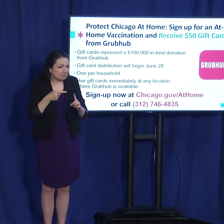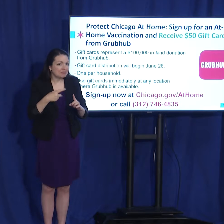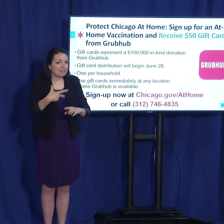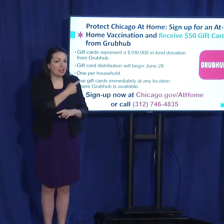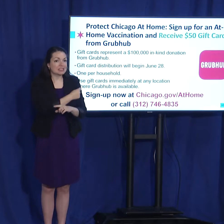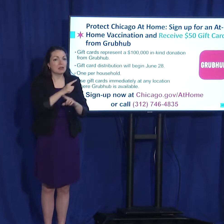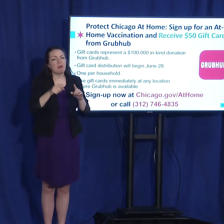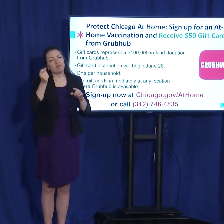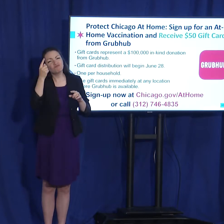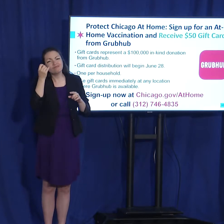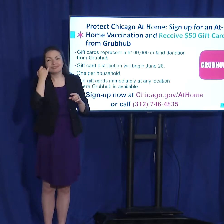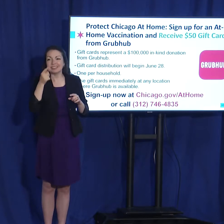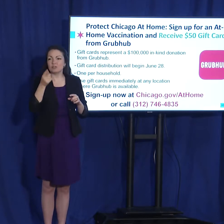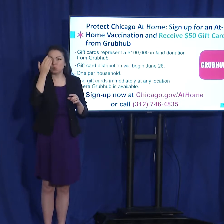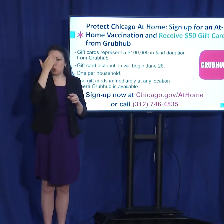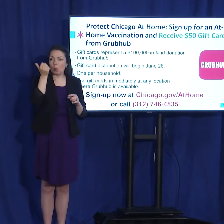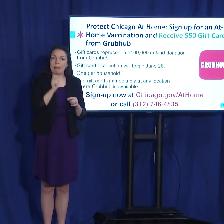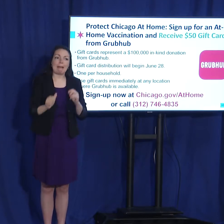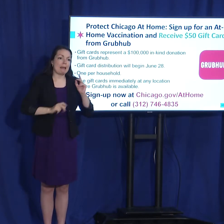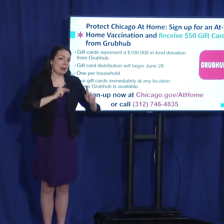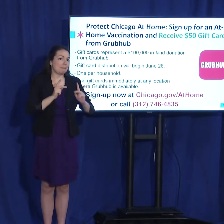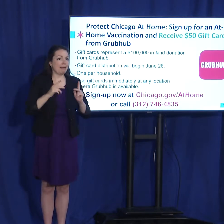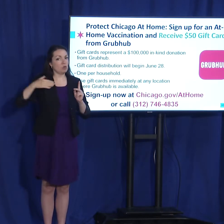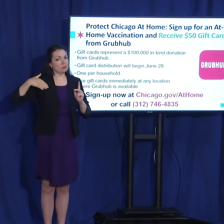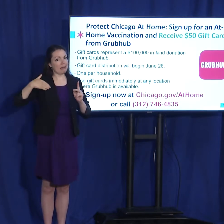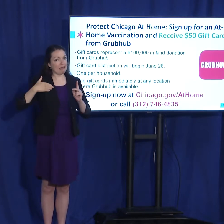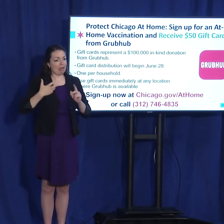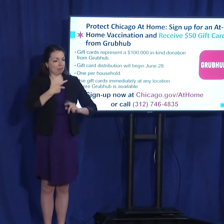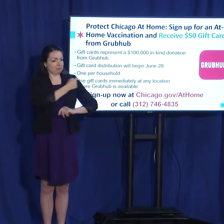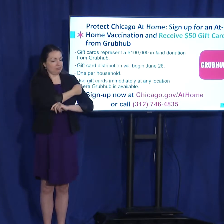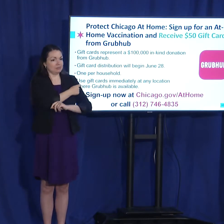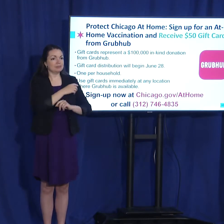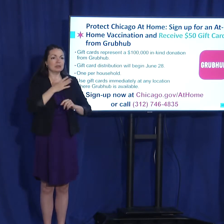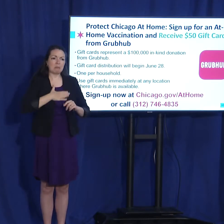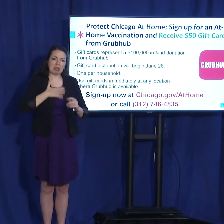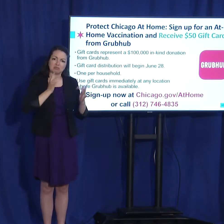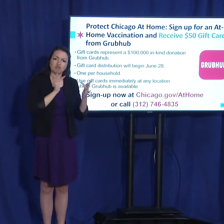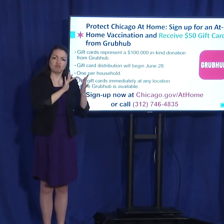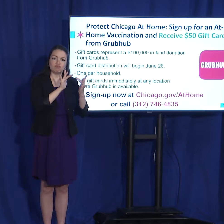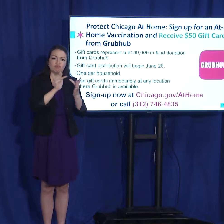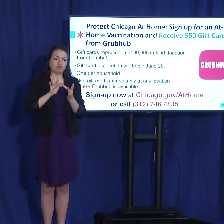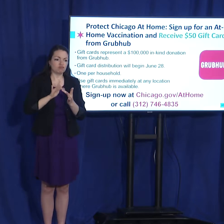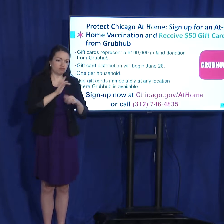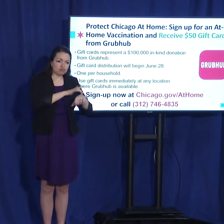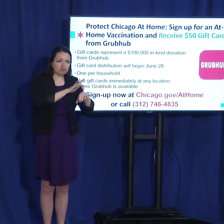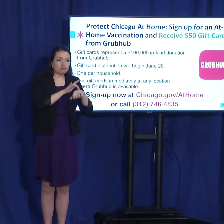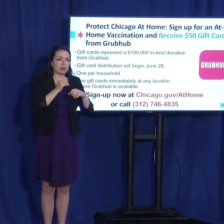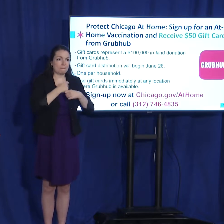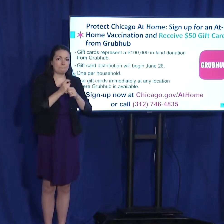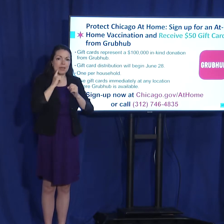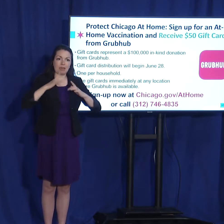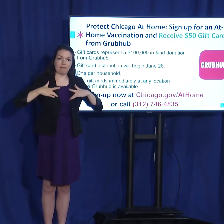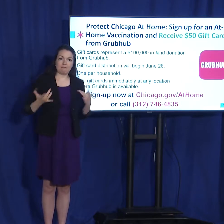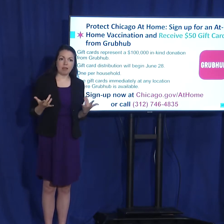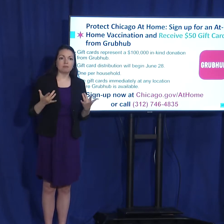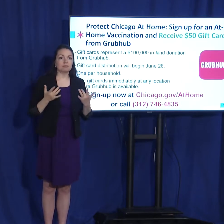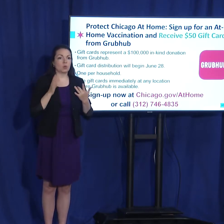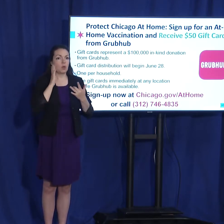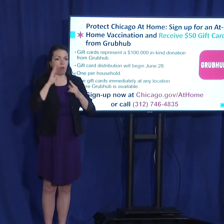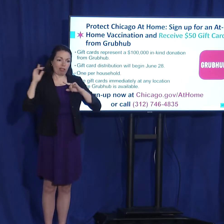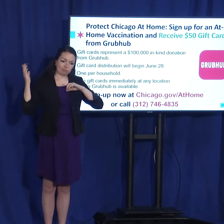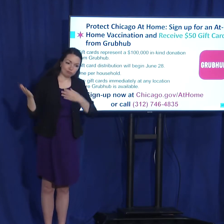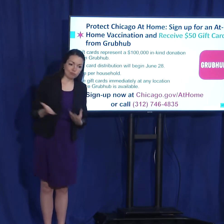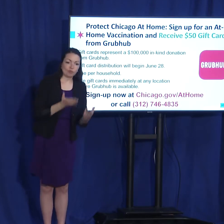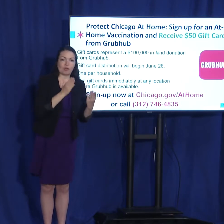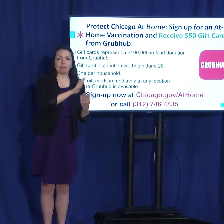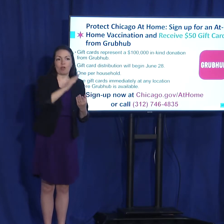know anybody, especially anybody older, who hasn't done this yet, reach out to them and let's make it an event. Let's get vaccine to their house and